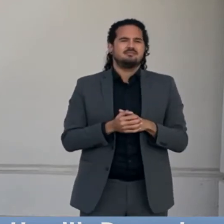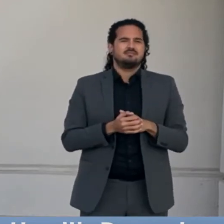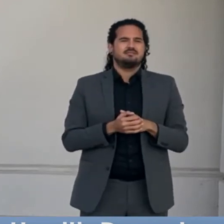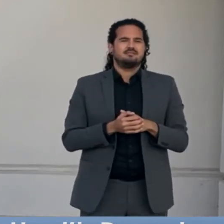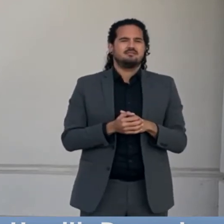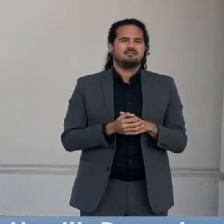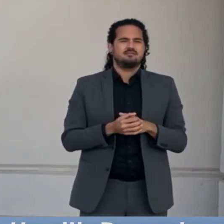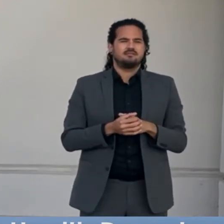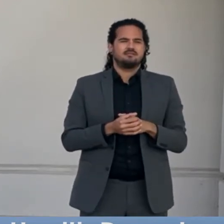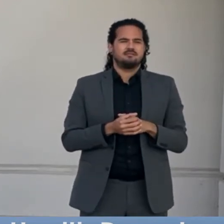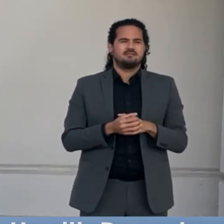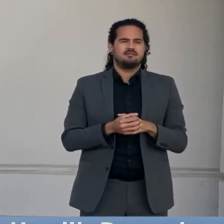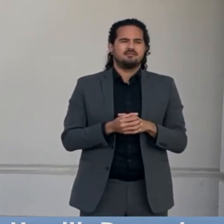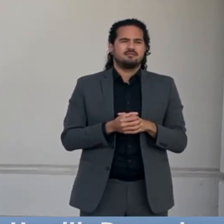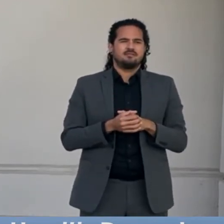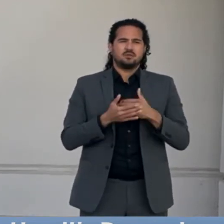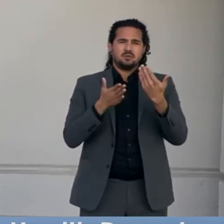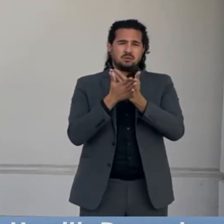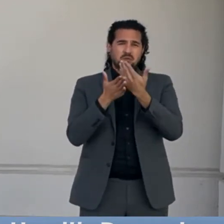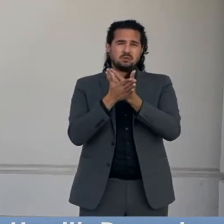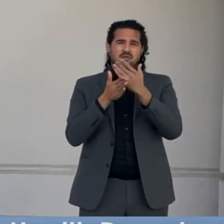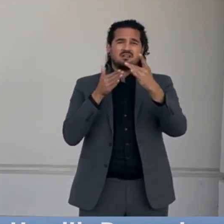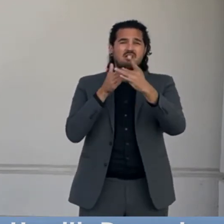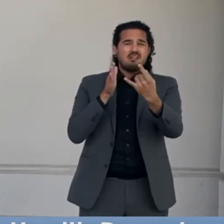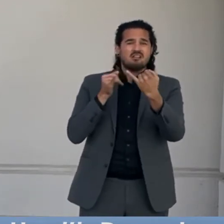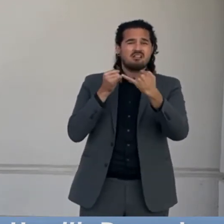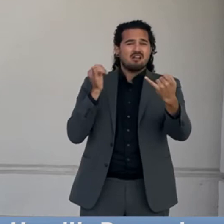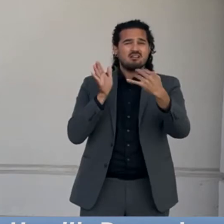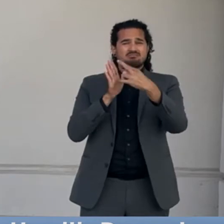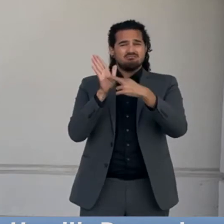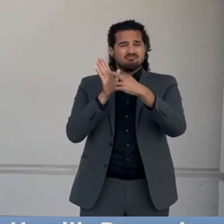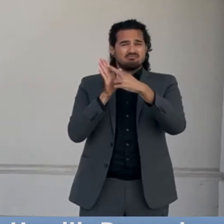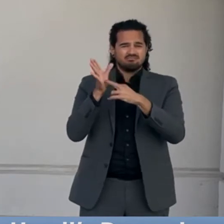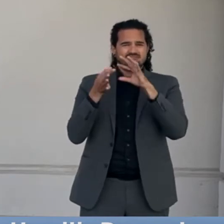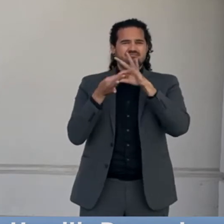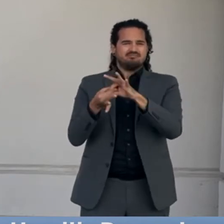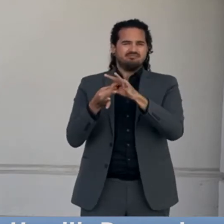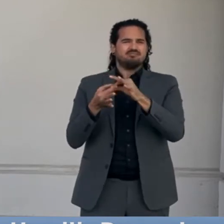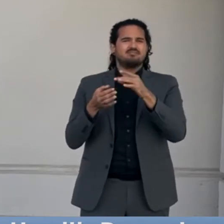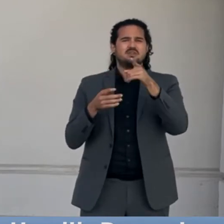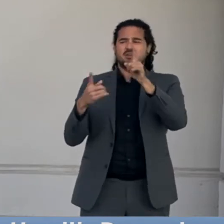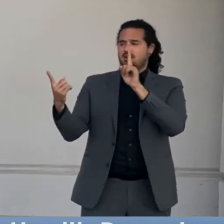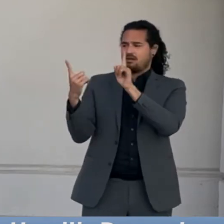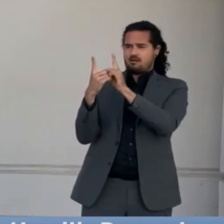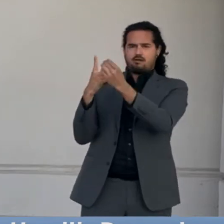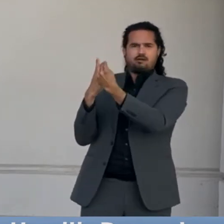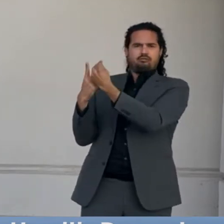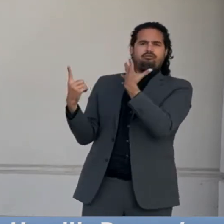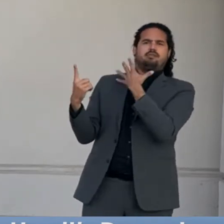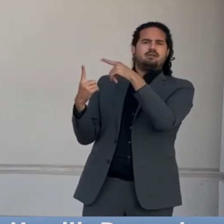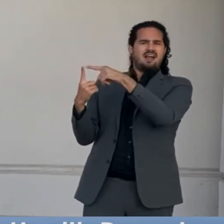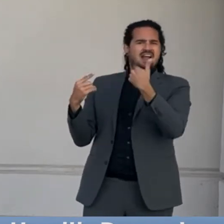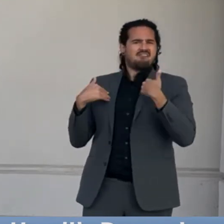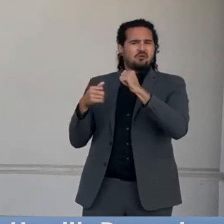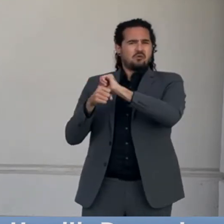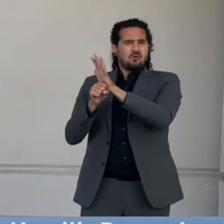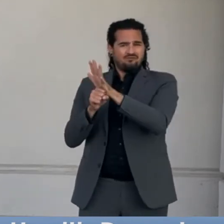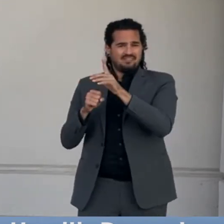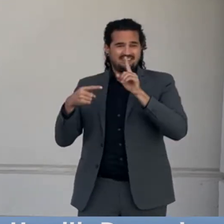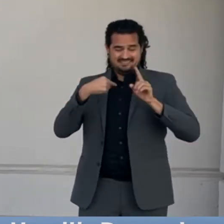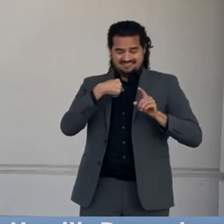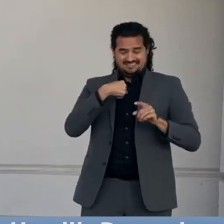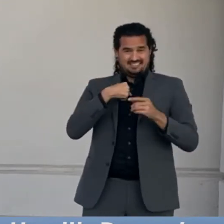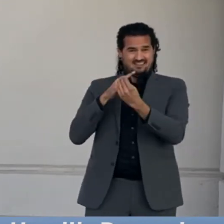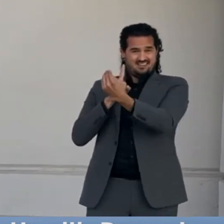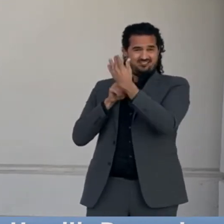guidance also recommends that people who are close contacts to a case of COVID-19 get tested on day 6 or